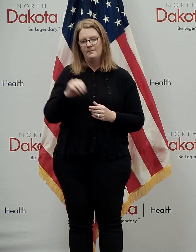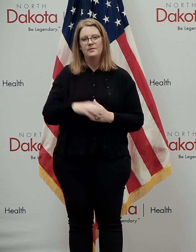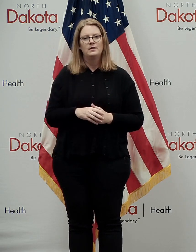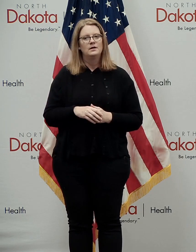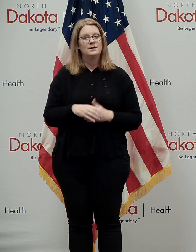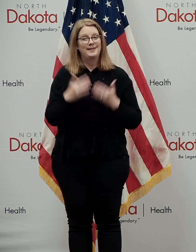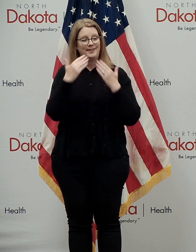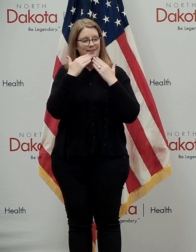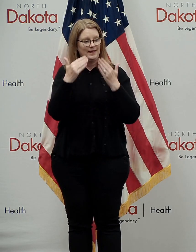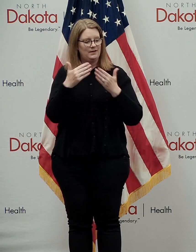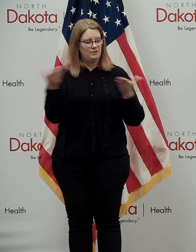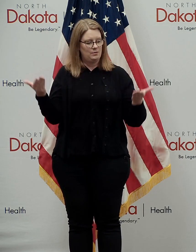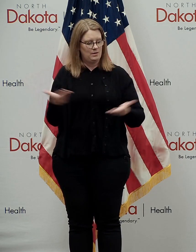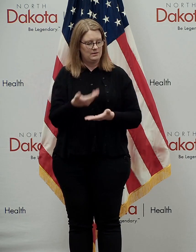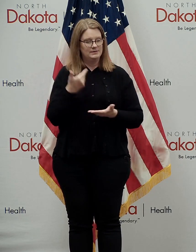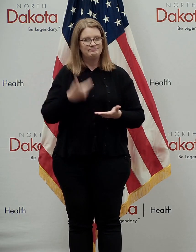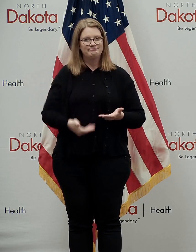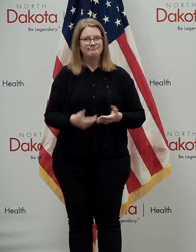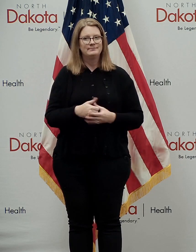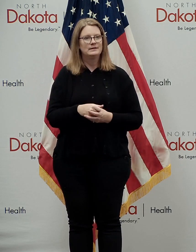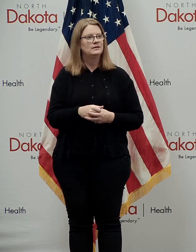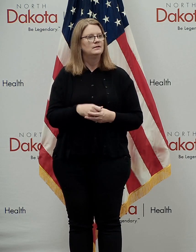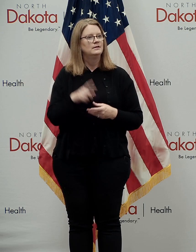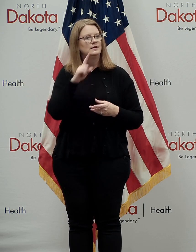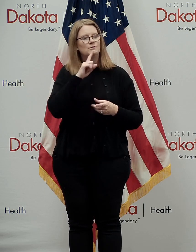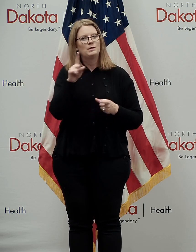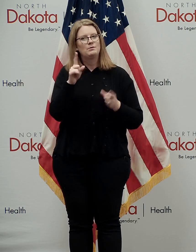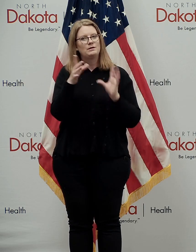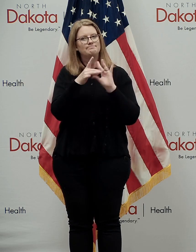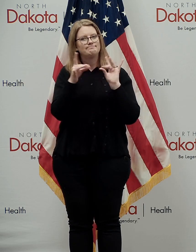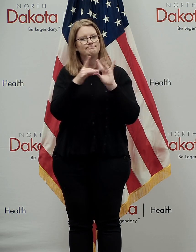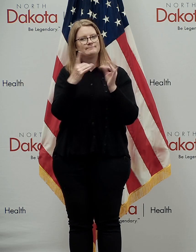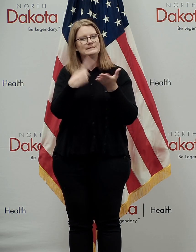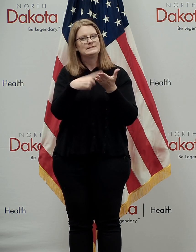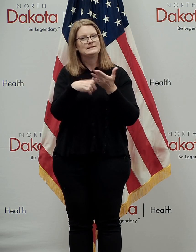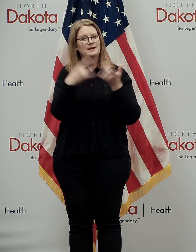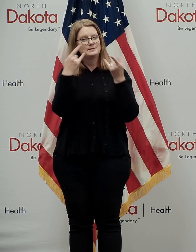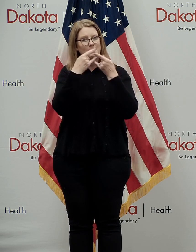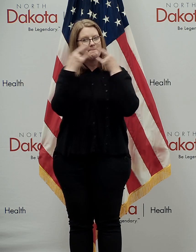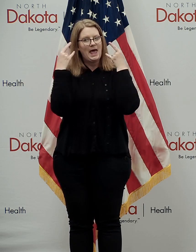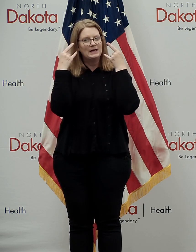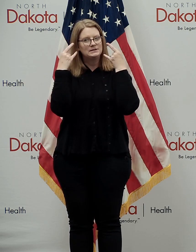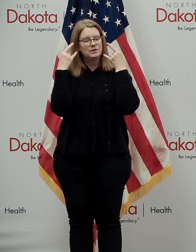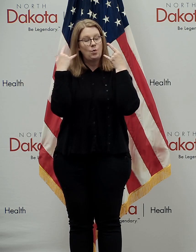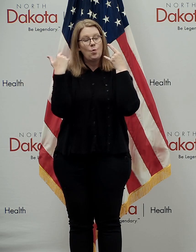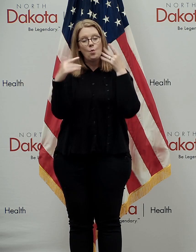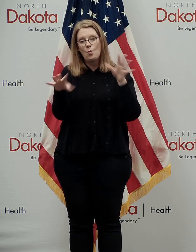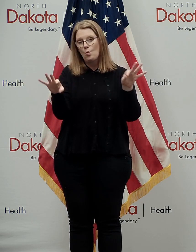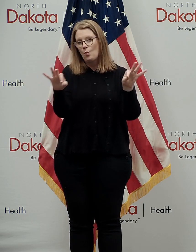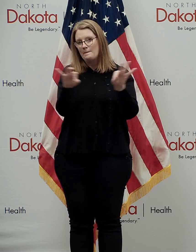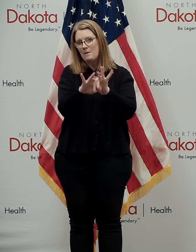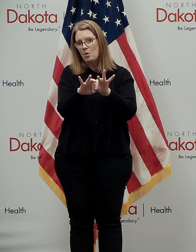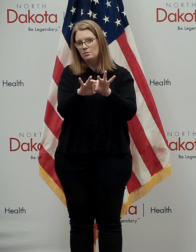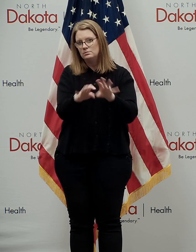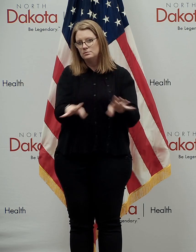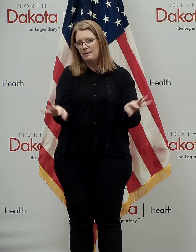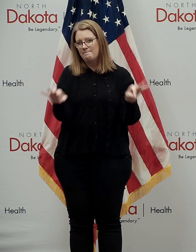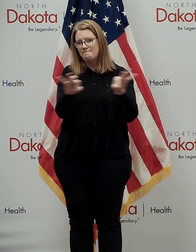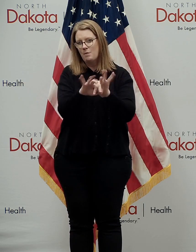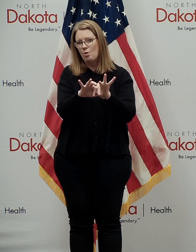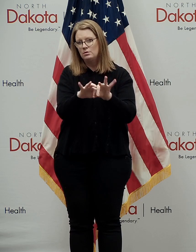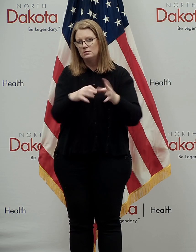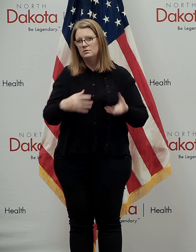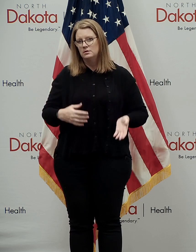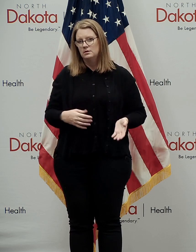Thank you for having me here today. I wanted to make a statement about masks. Masks are a critical tool in the fight against COVID-19 as one of the